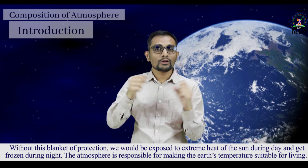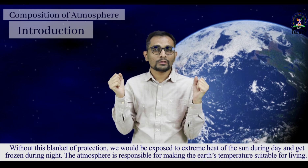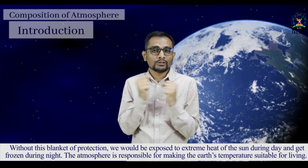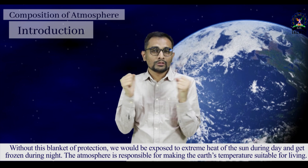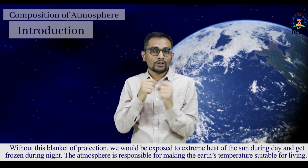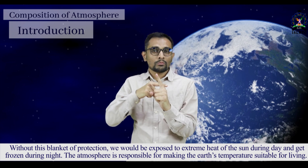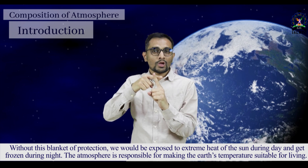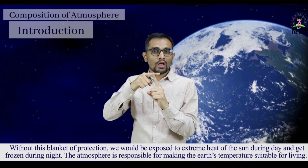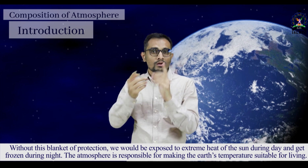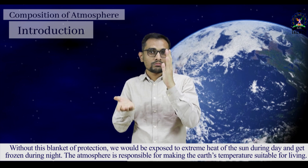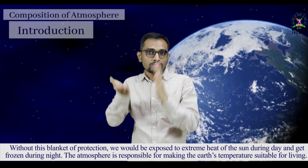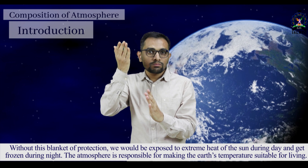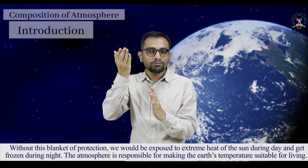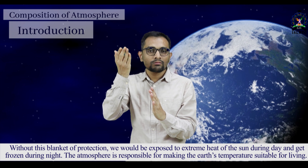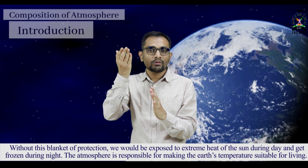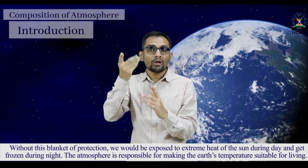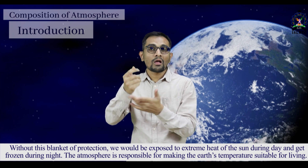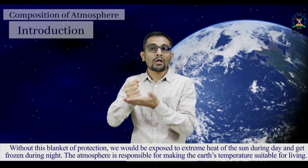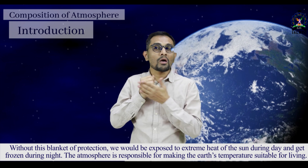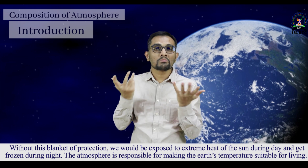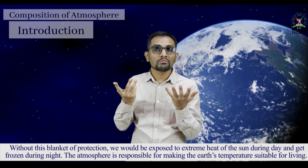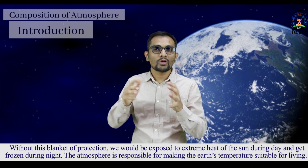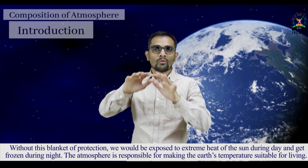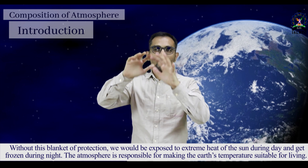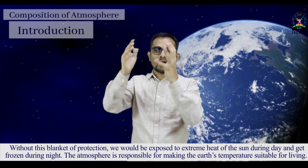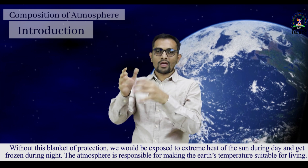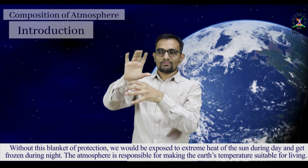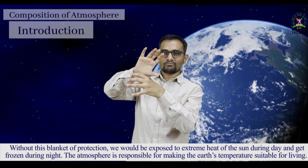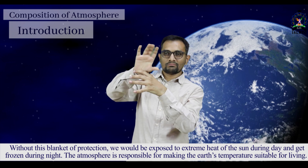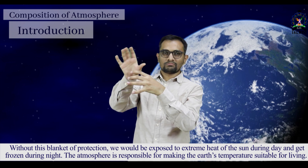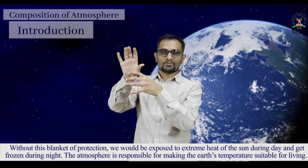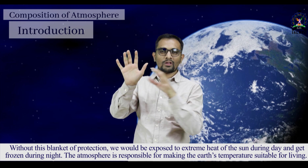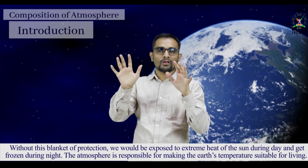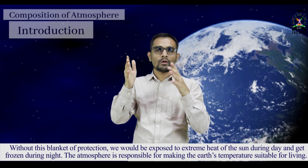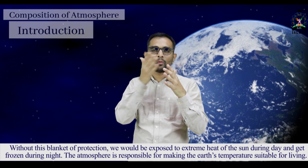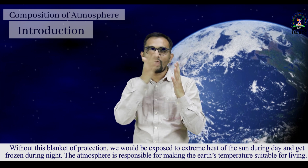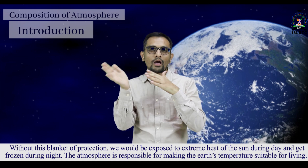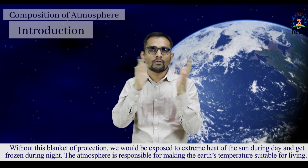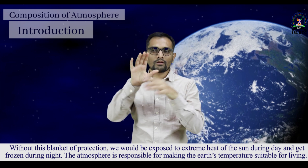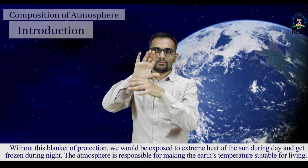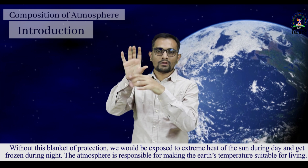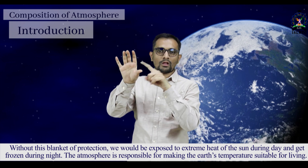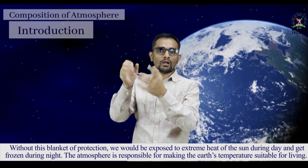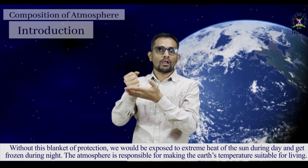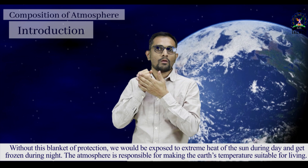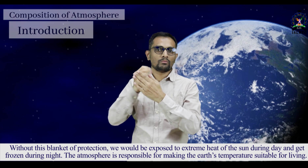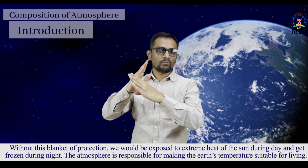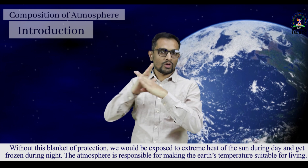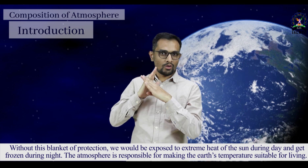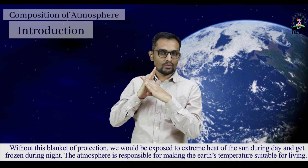day and get frozen during night. The atmosphere is responsible